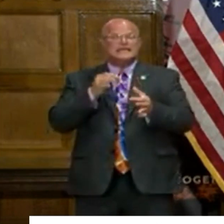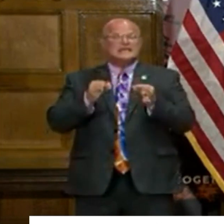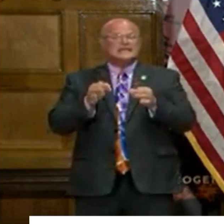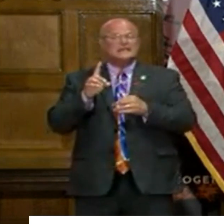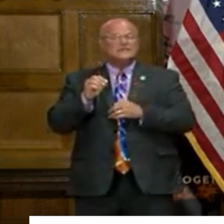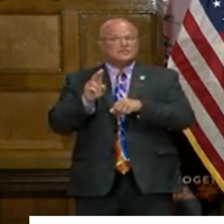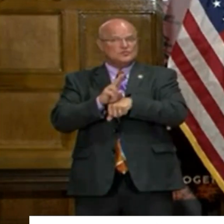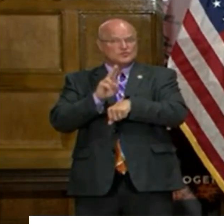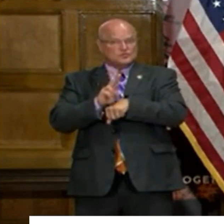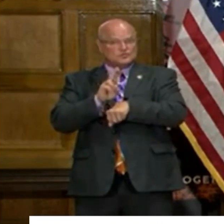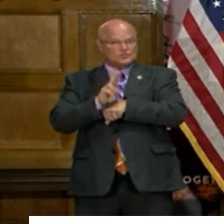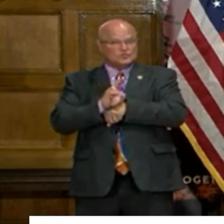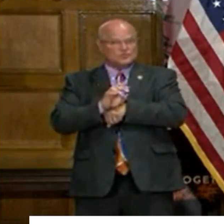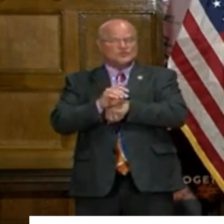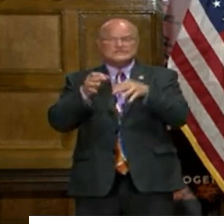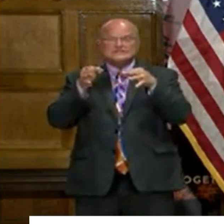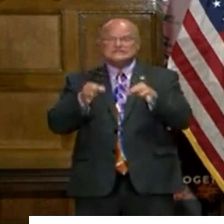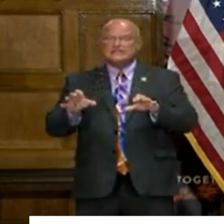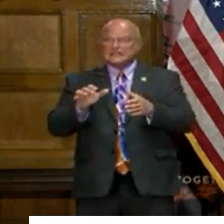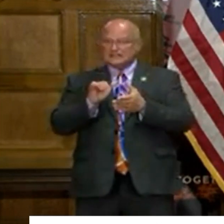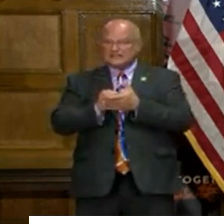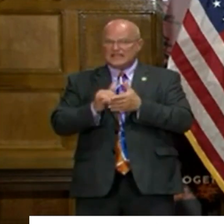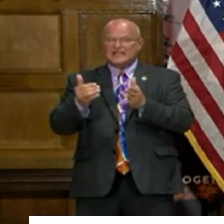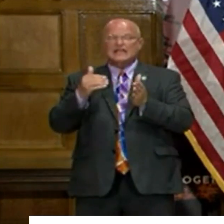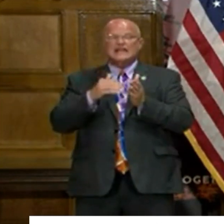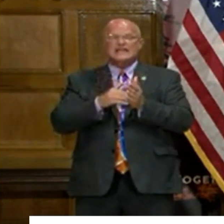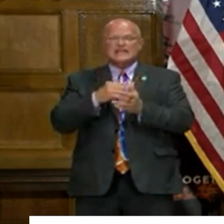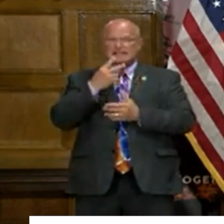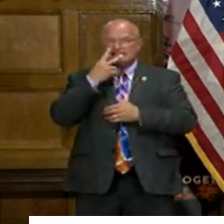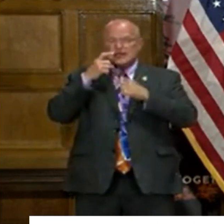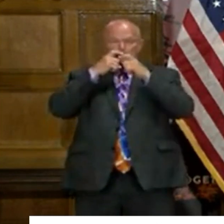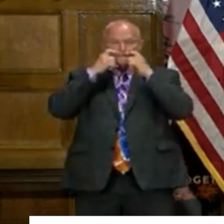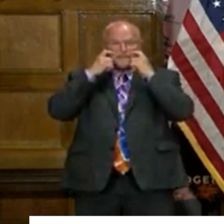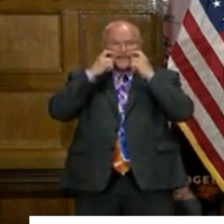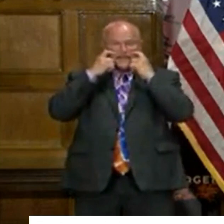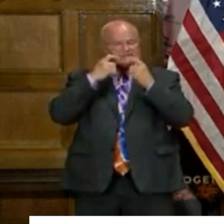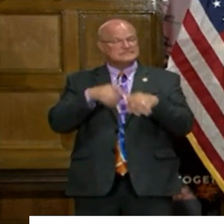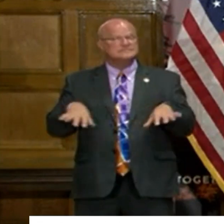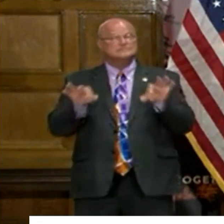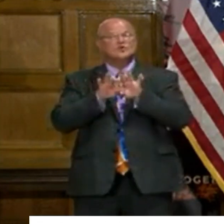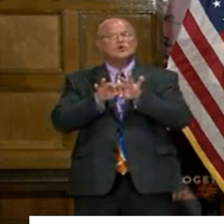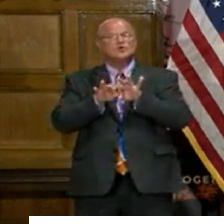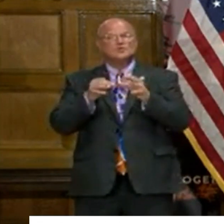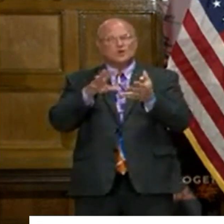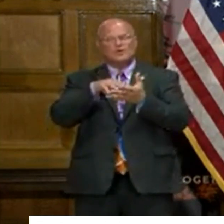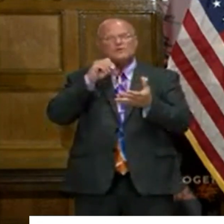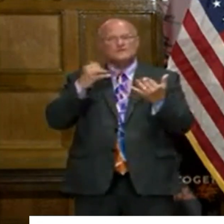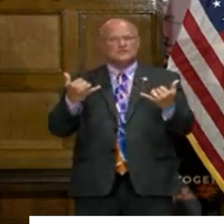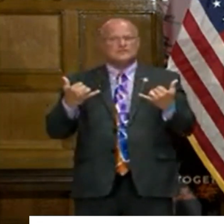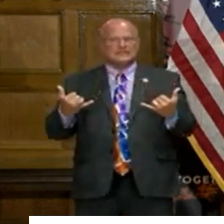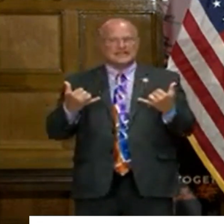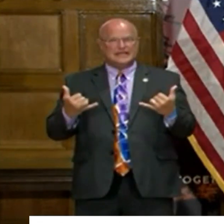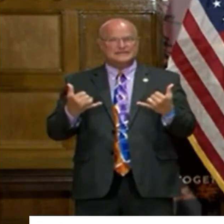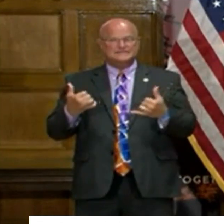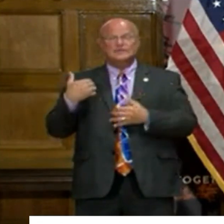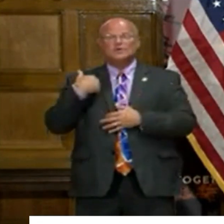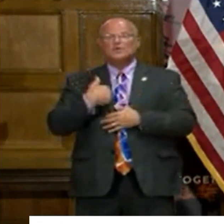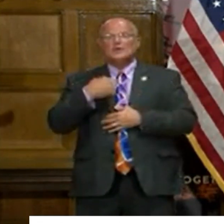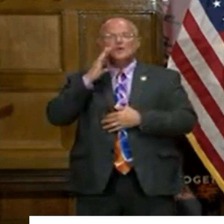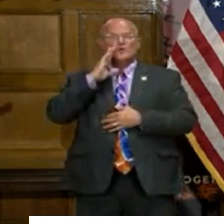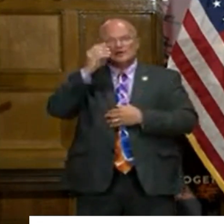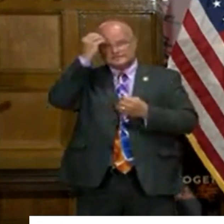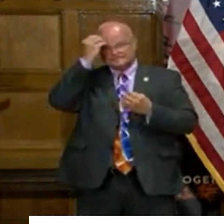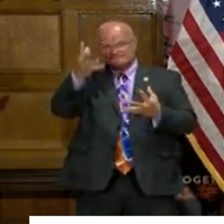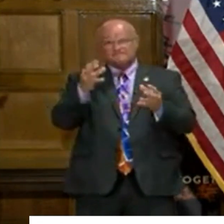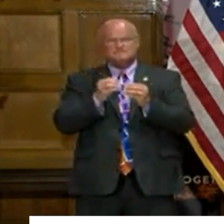do use it, if you do decide to do that, again, I think a mask would be prudent in what we have learned today. And we will update you as we